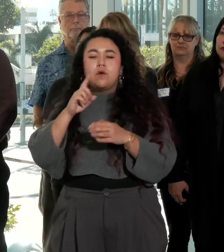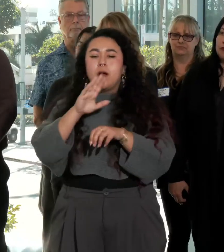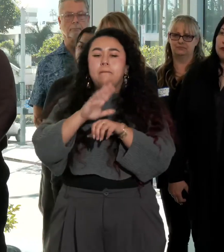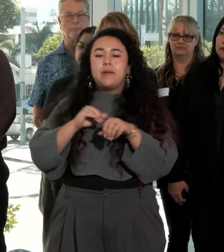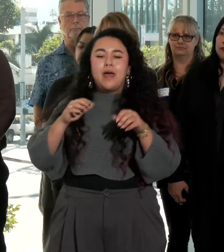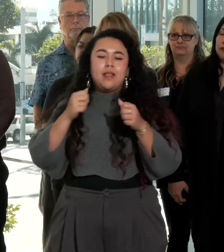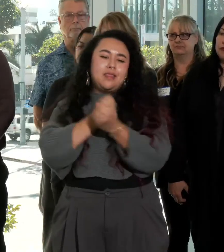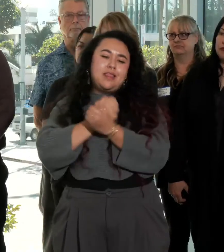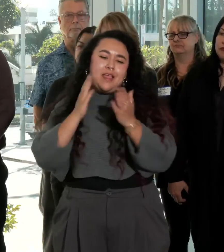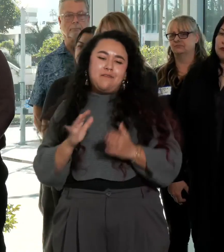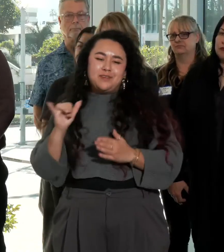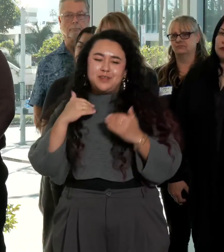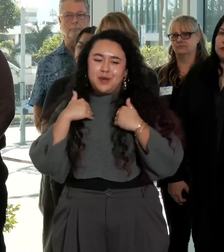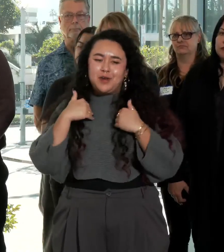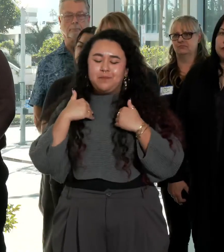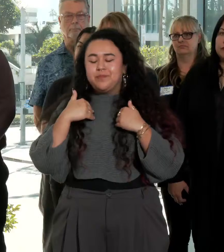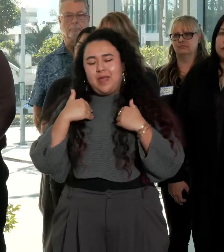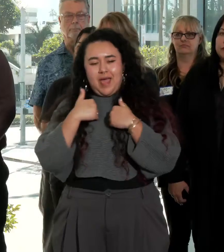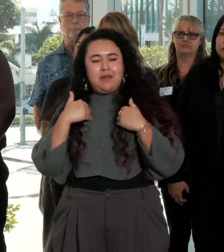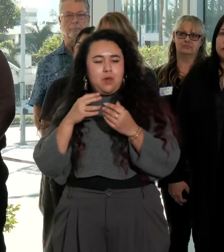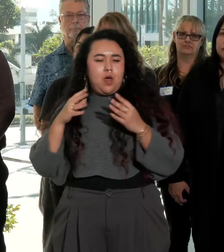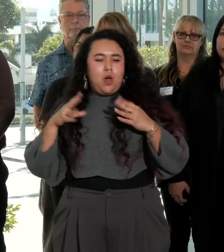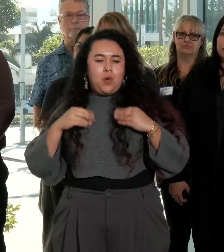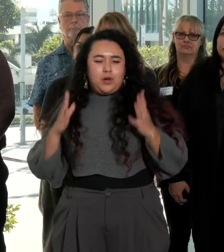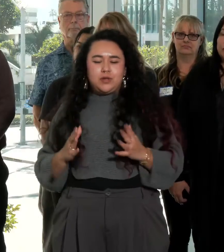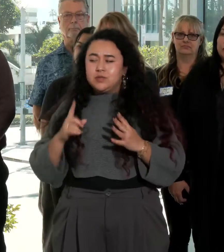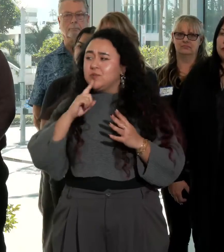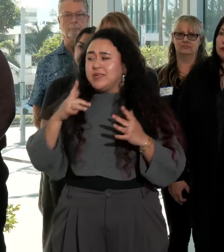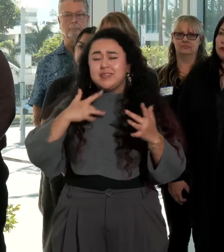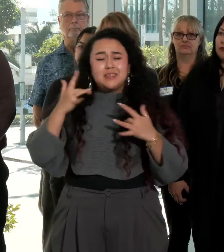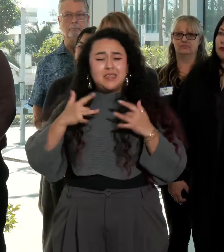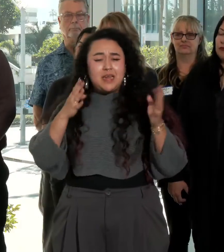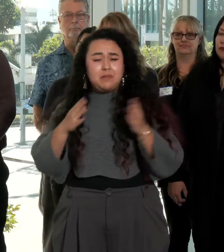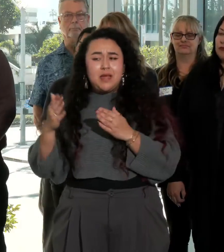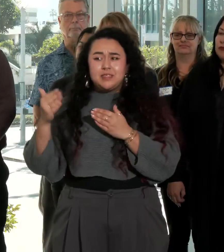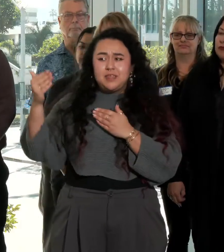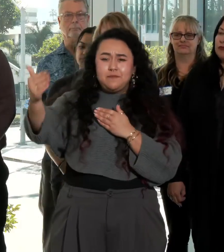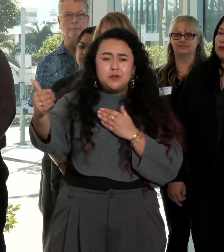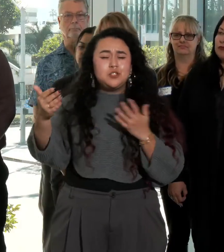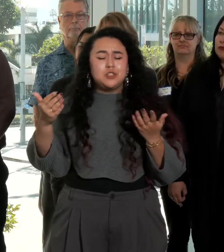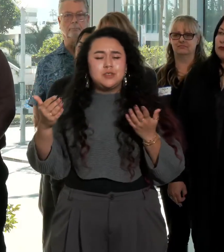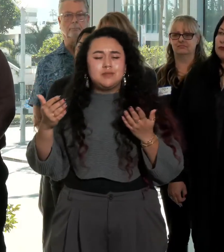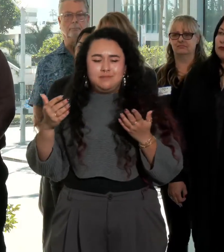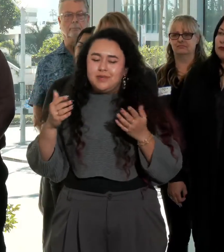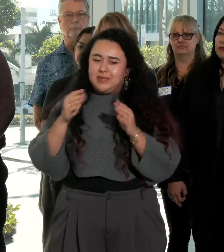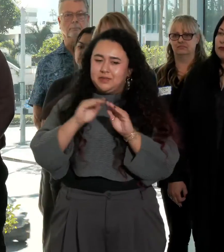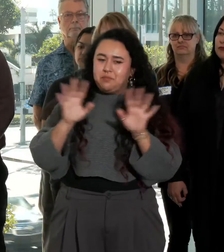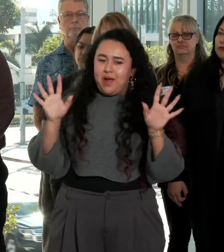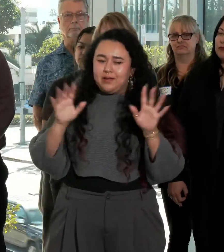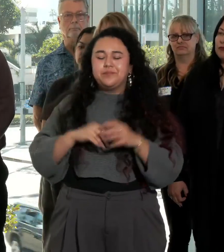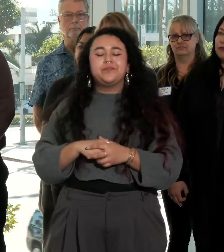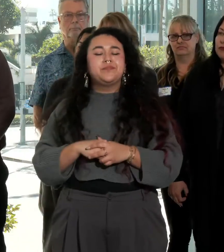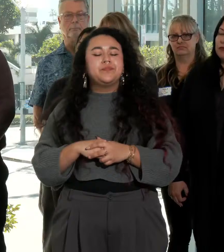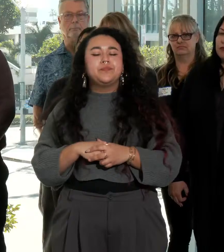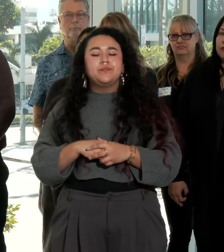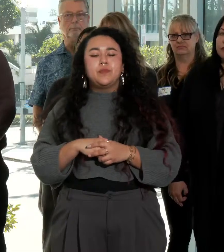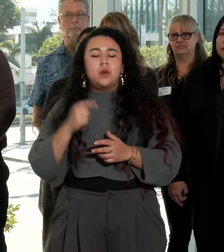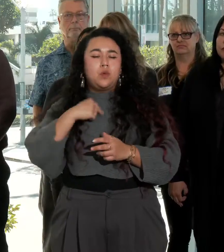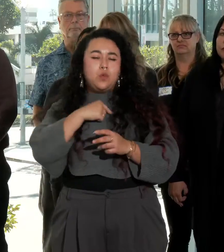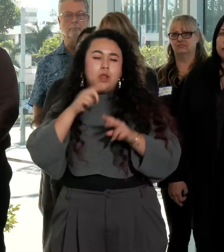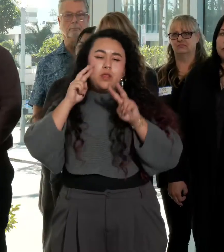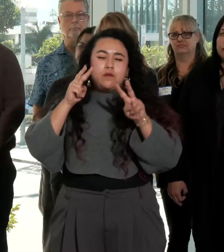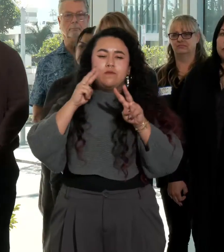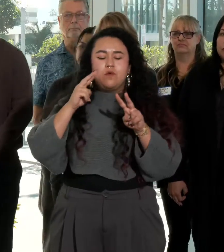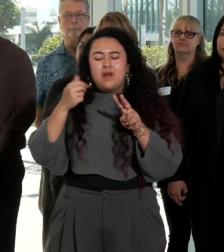As you can see, we have a lot of exciting plans ahead of us, and our future is bright. We look forward to exploring all that is